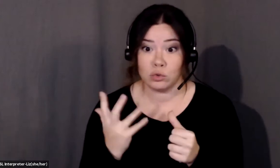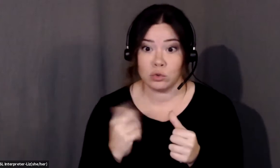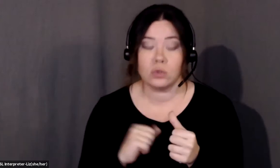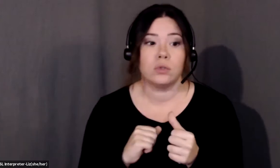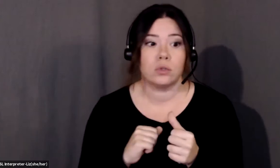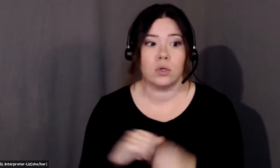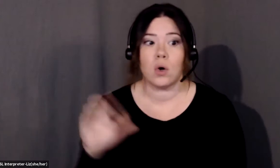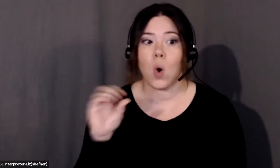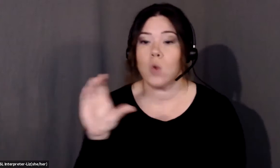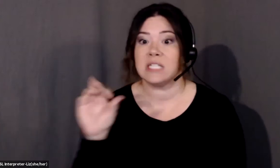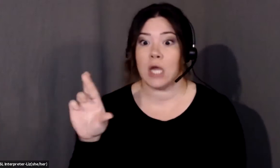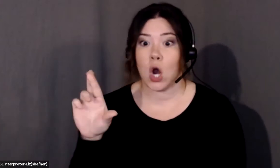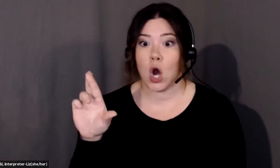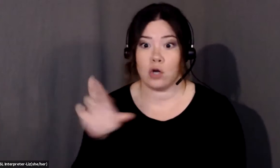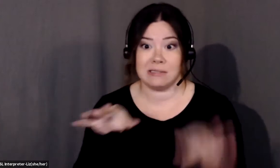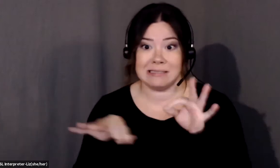OCR says